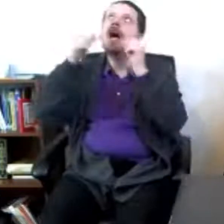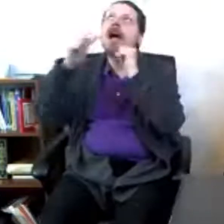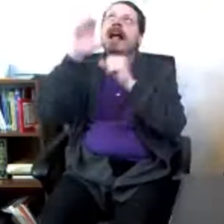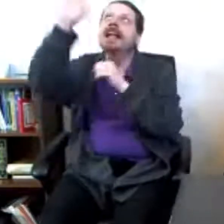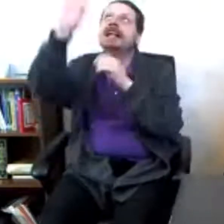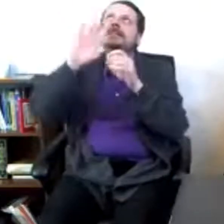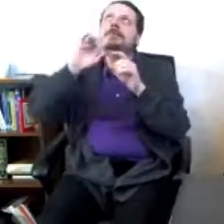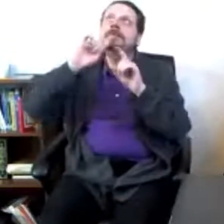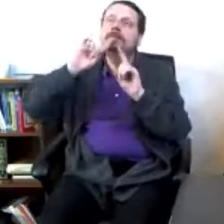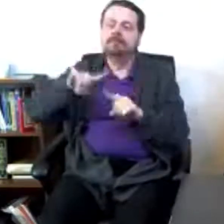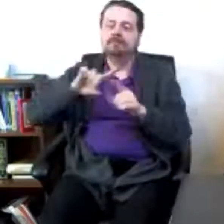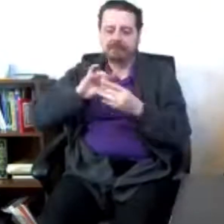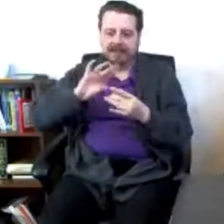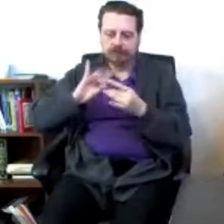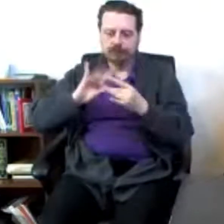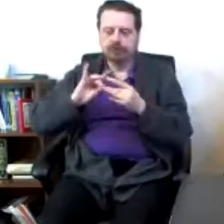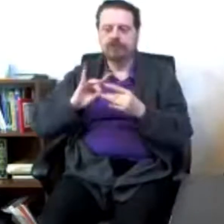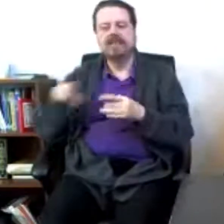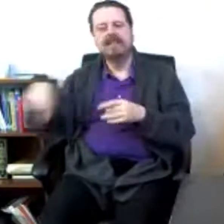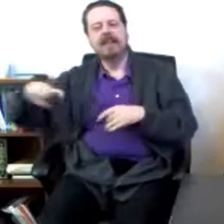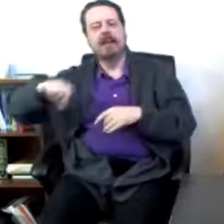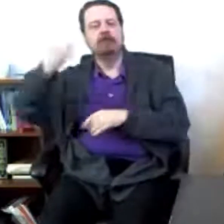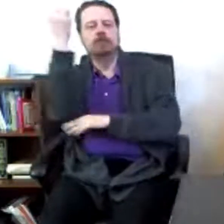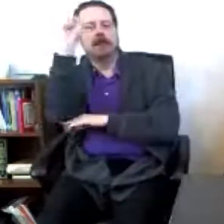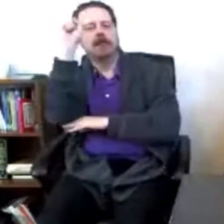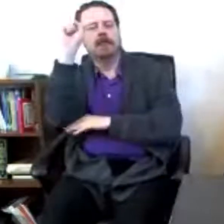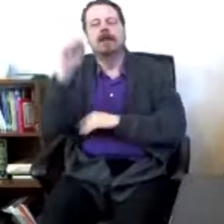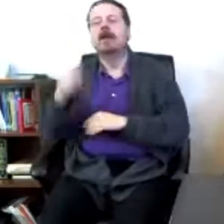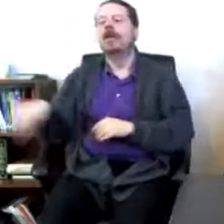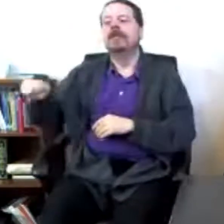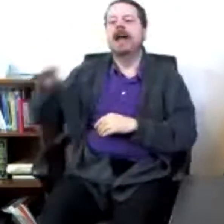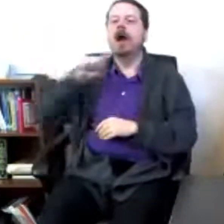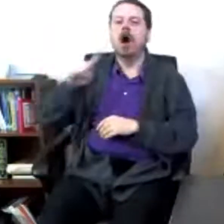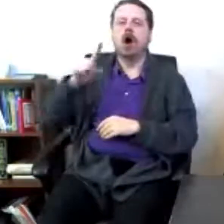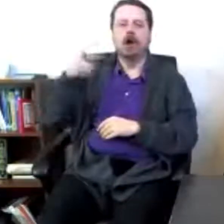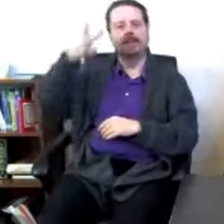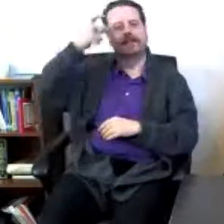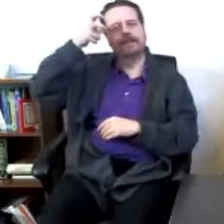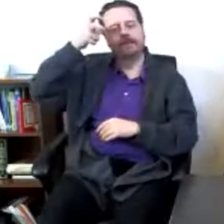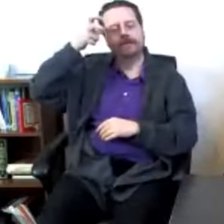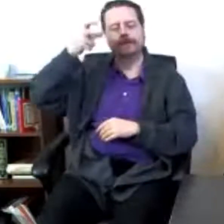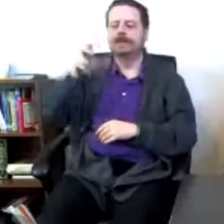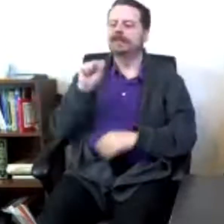they are rebellious. Those are the ones we call devils or Satans.